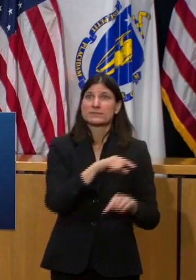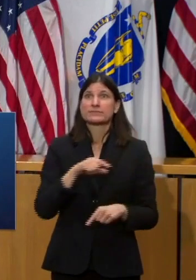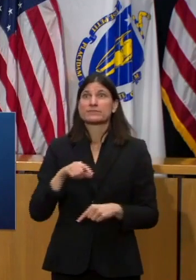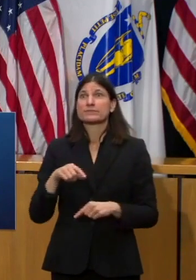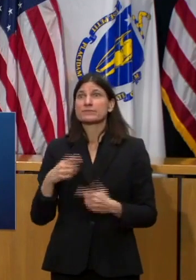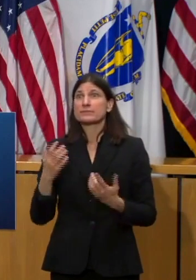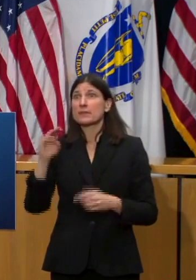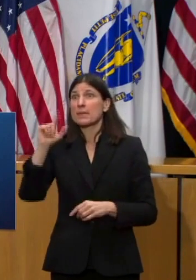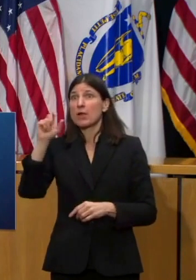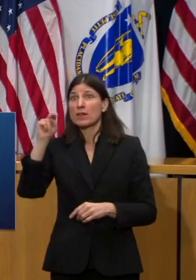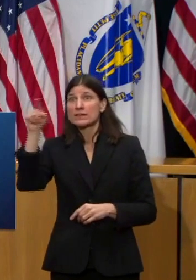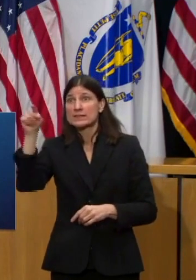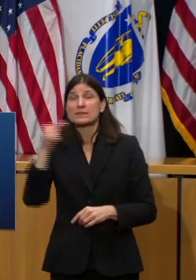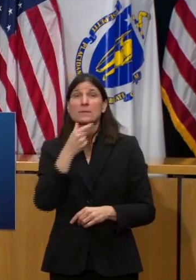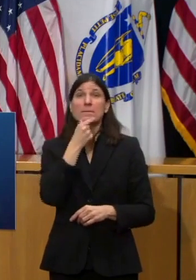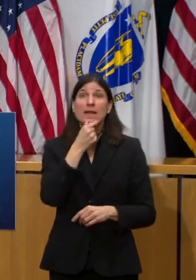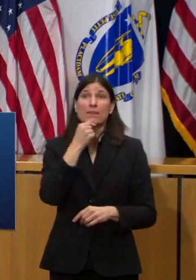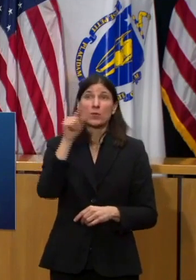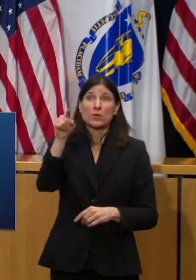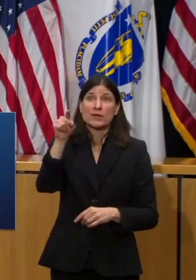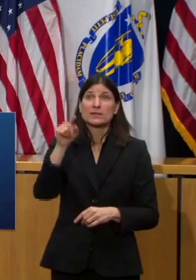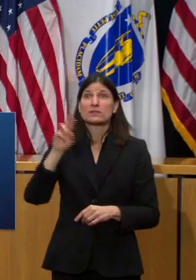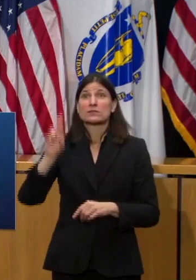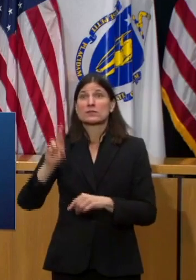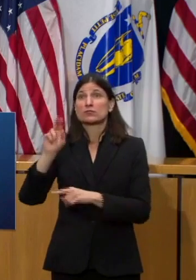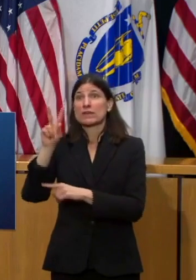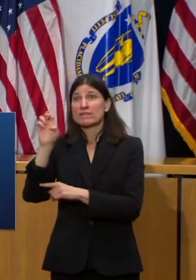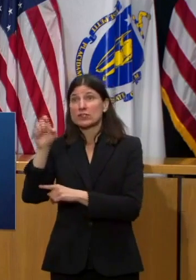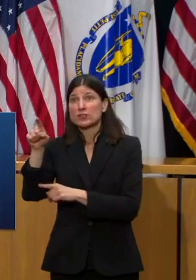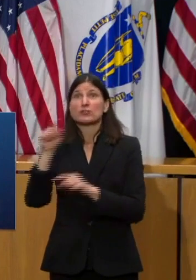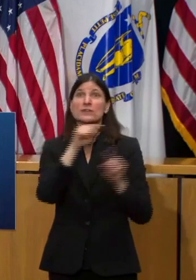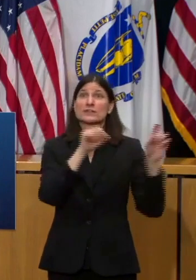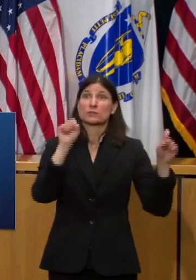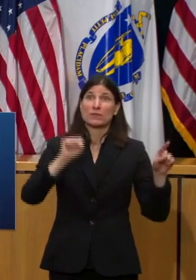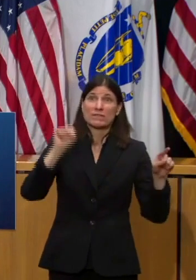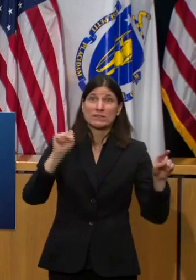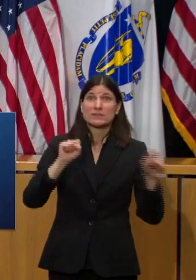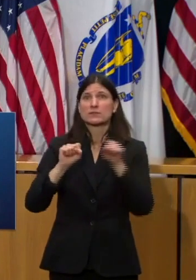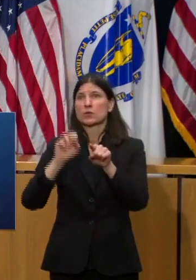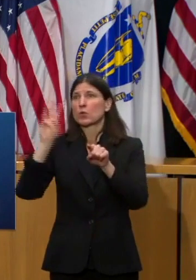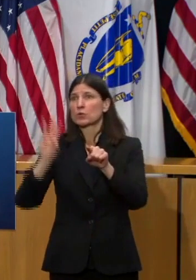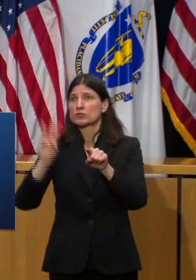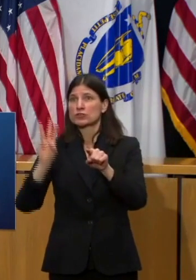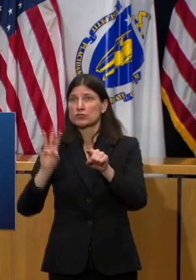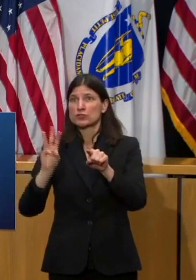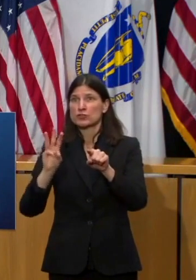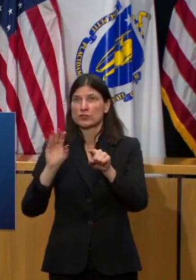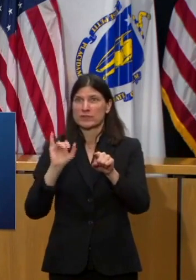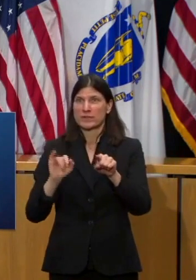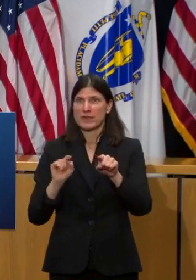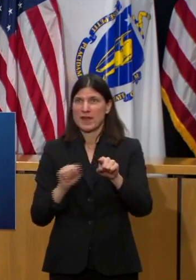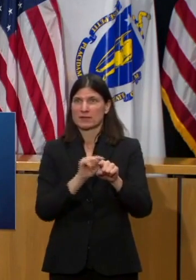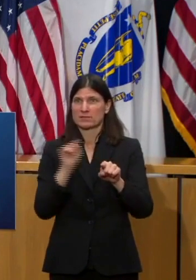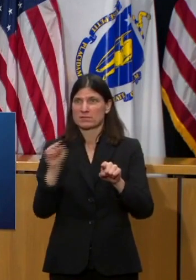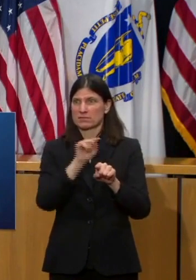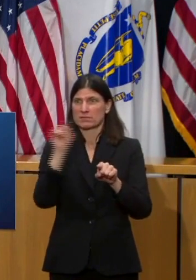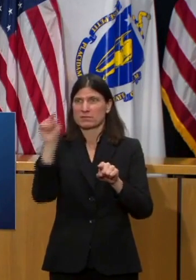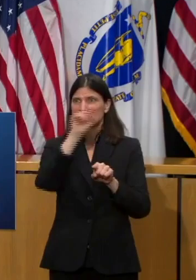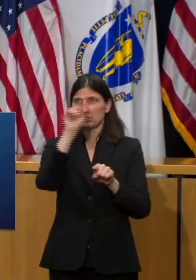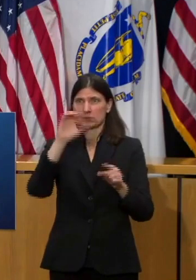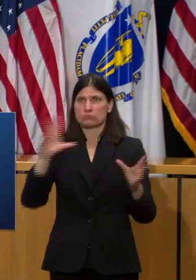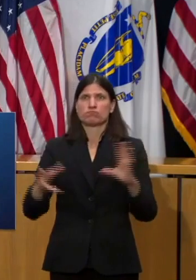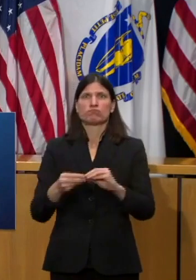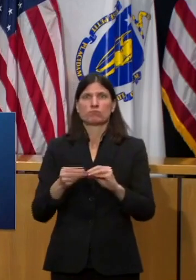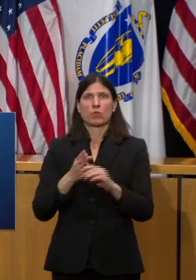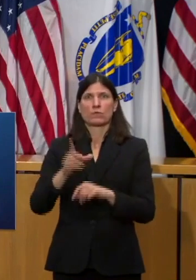Revere, Springfield, and Worcester. DPH Commissioner Monica Burrell has reached out to all of these communities so that the